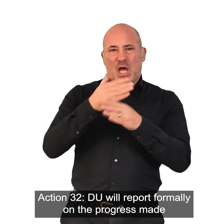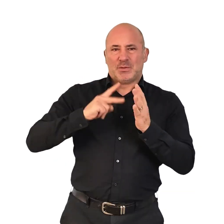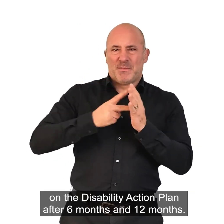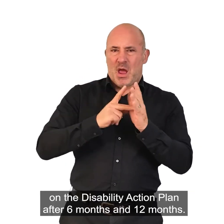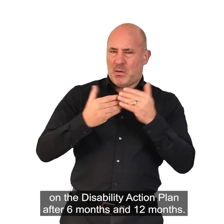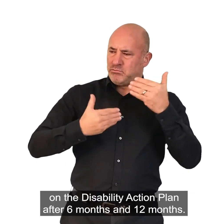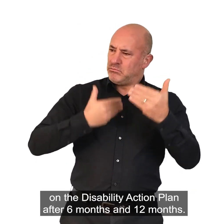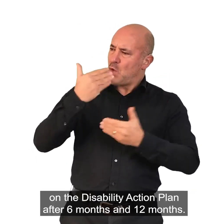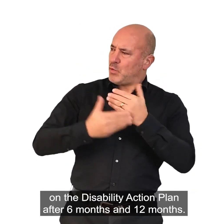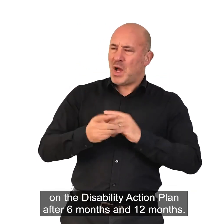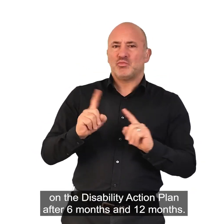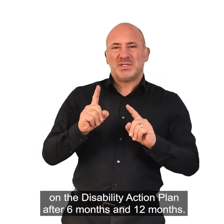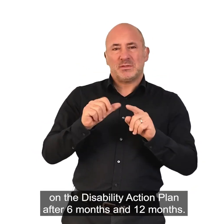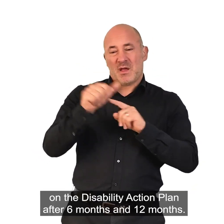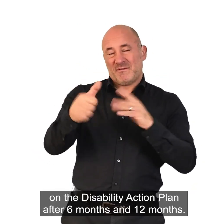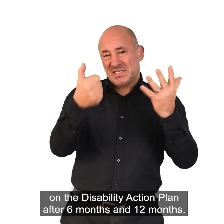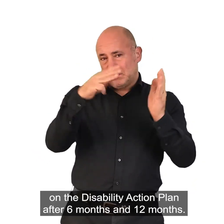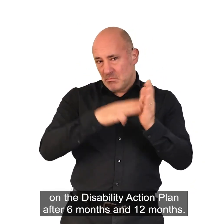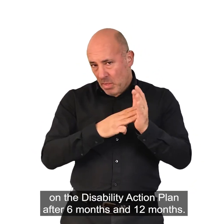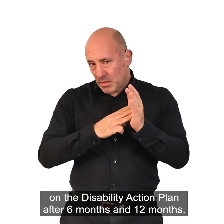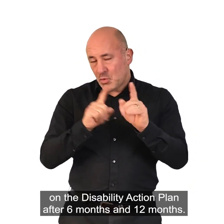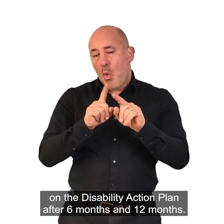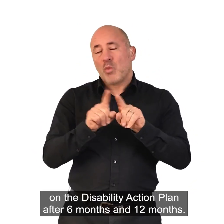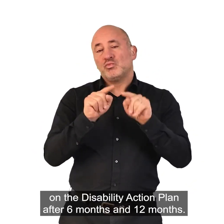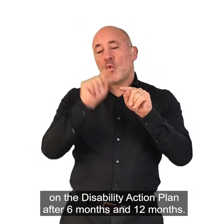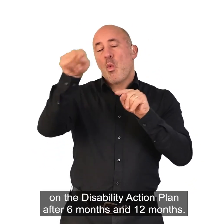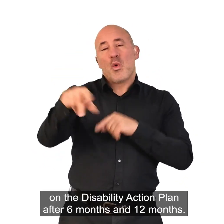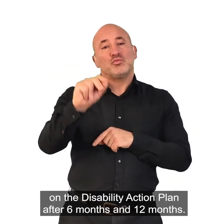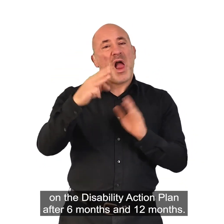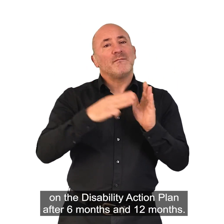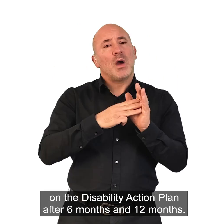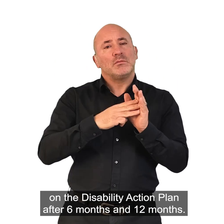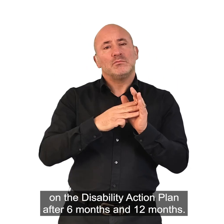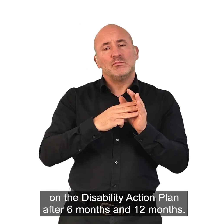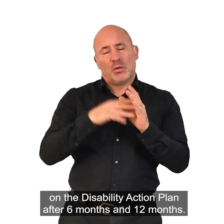on the Disability Action Plan after 6 months and 12 months.